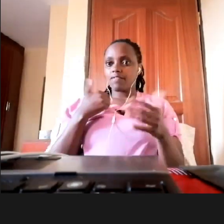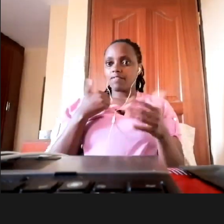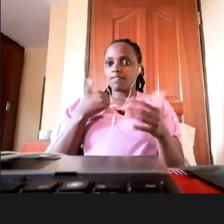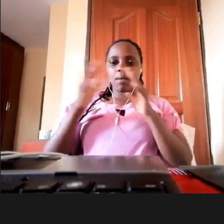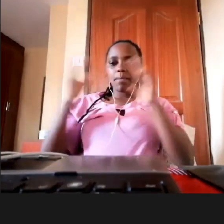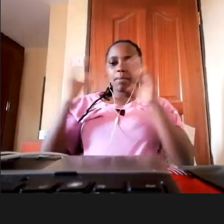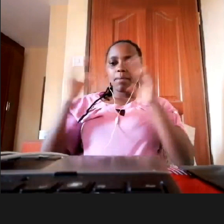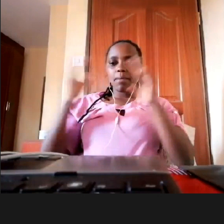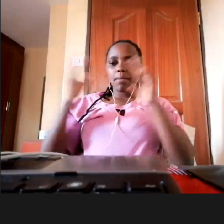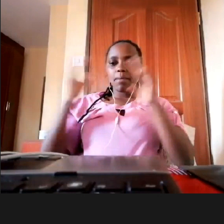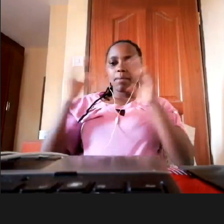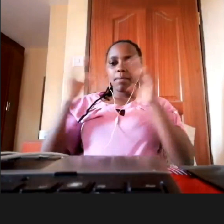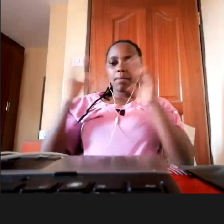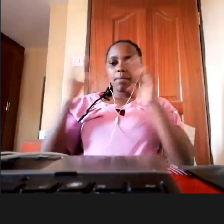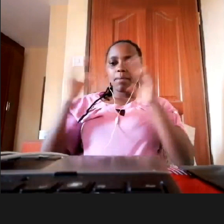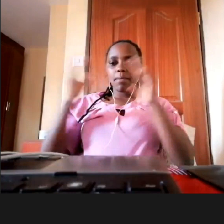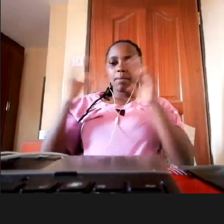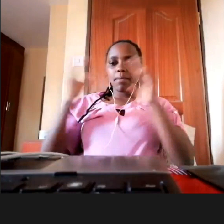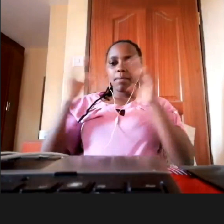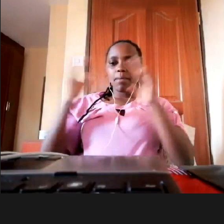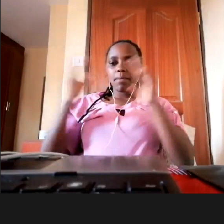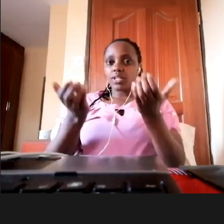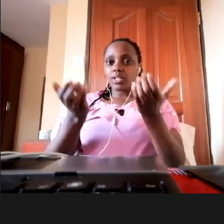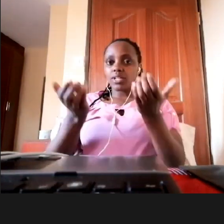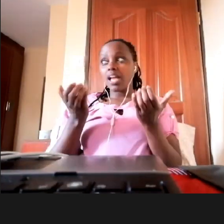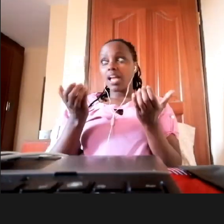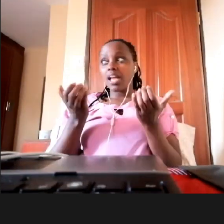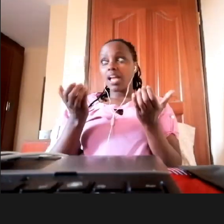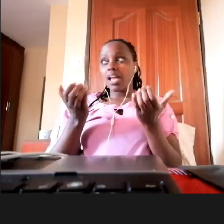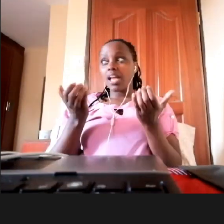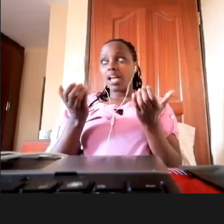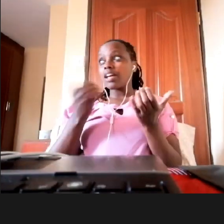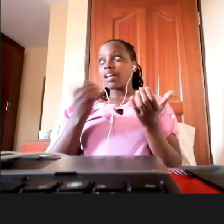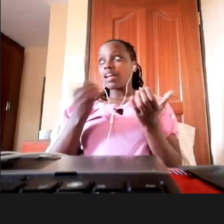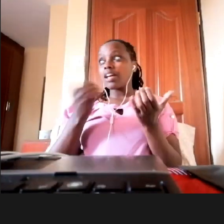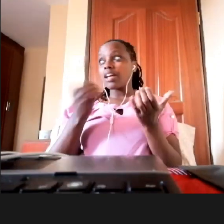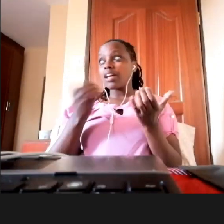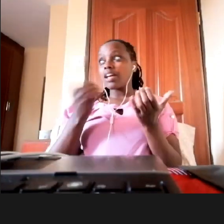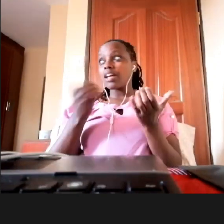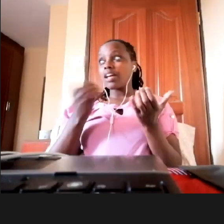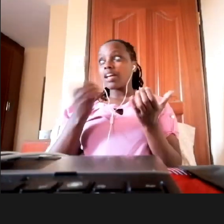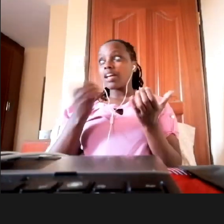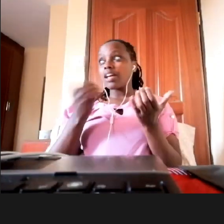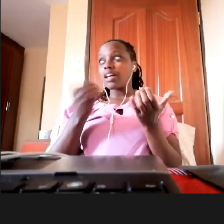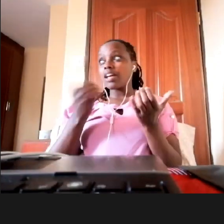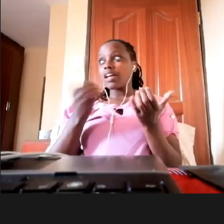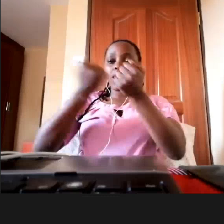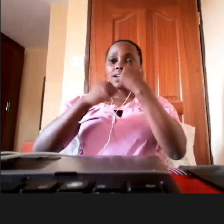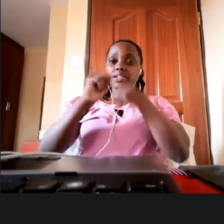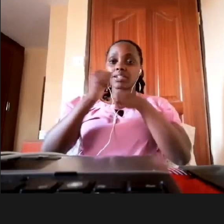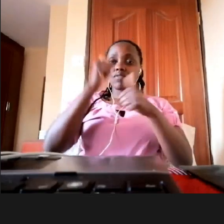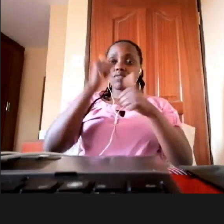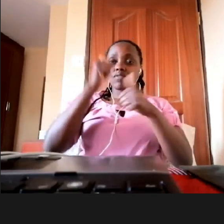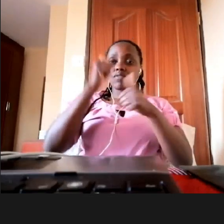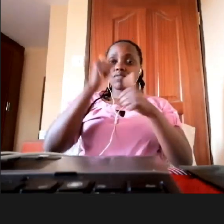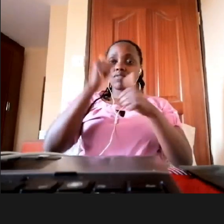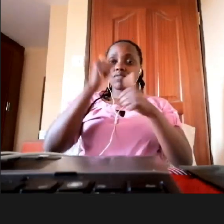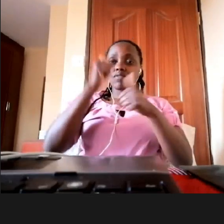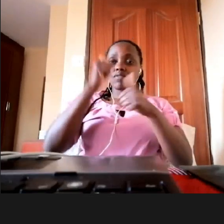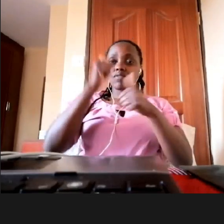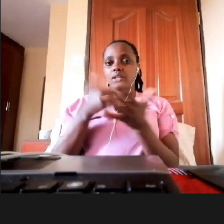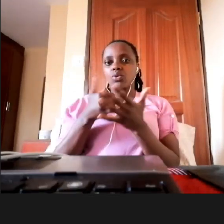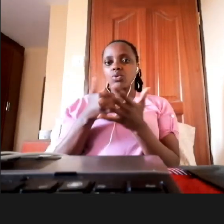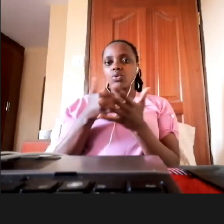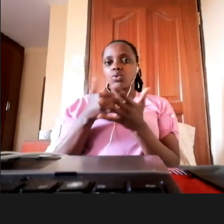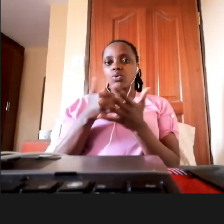with the resources, so we need to innovate to find resources in order to promote activities that go